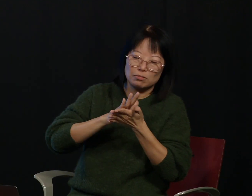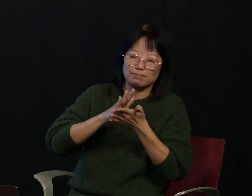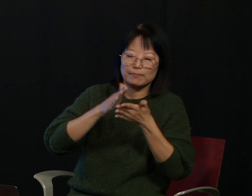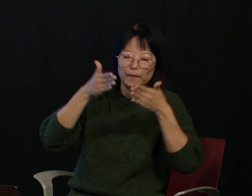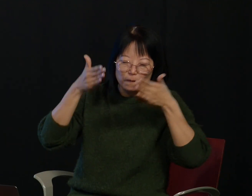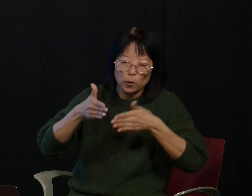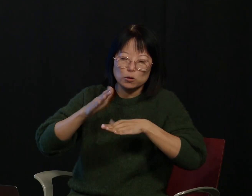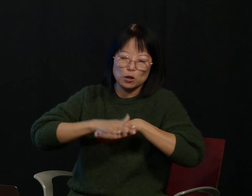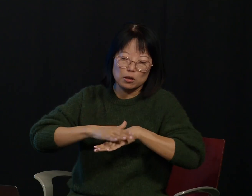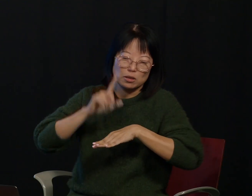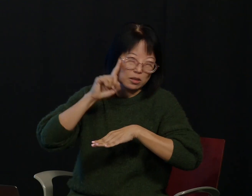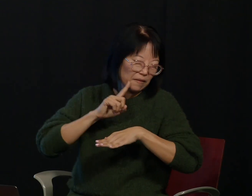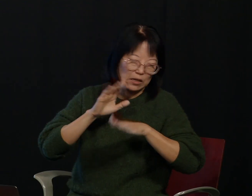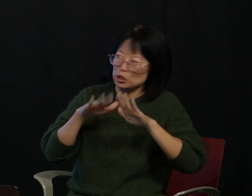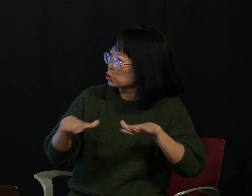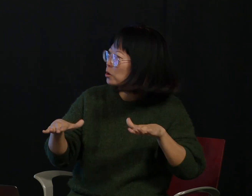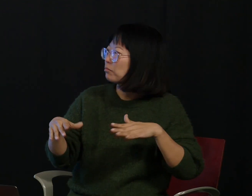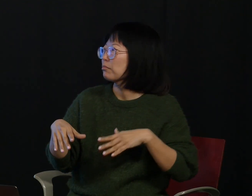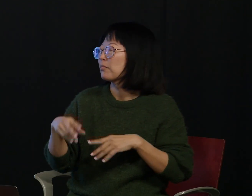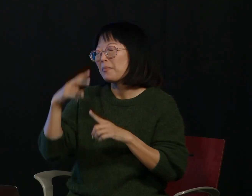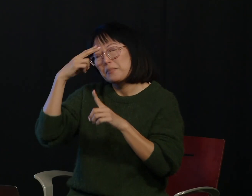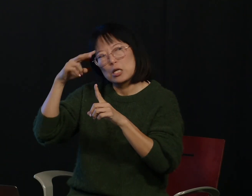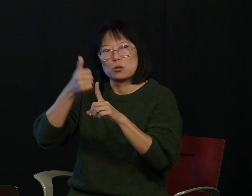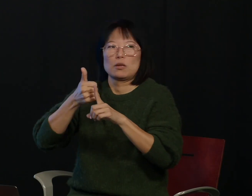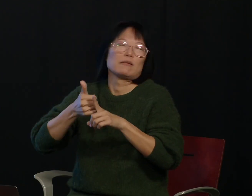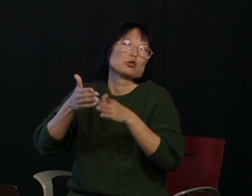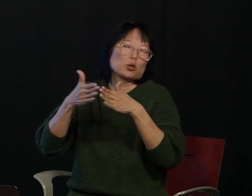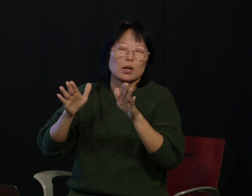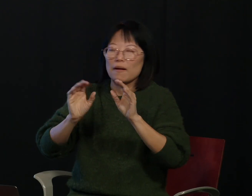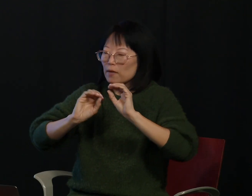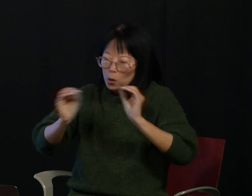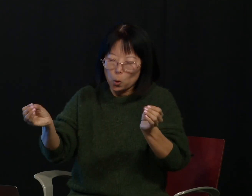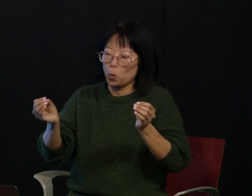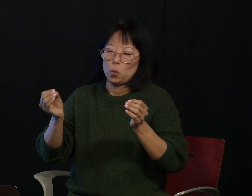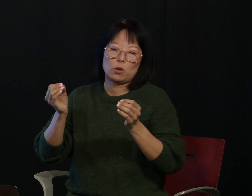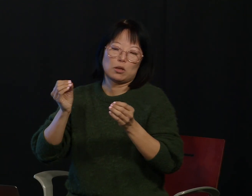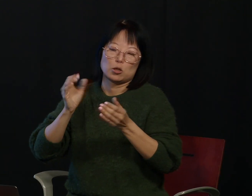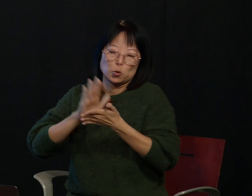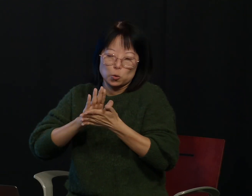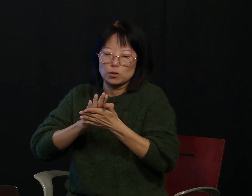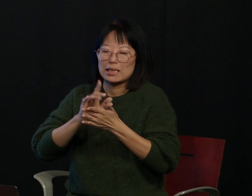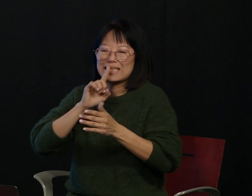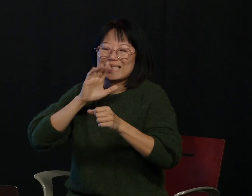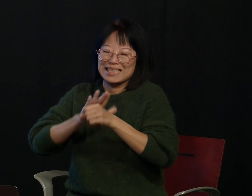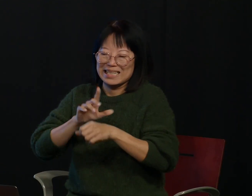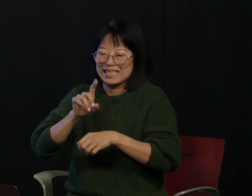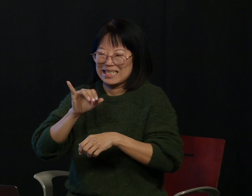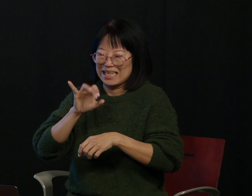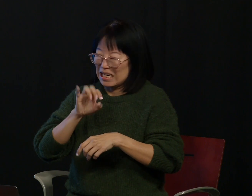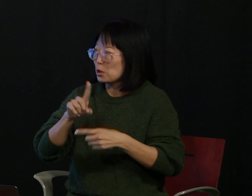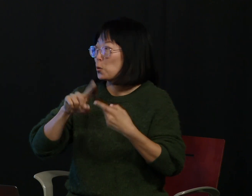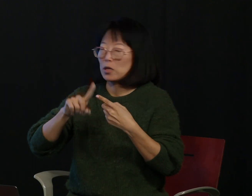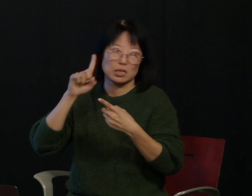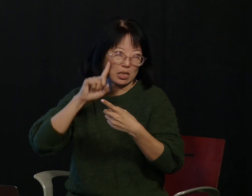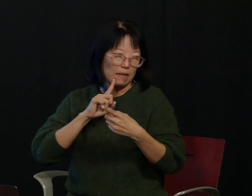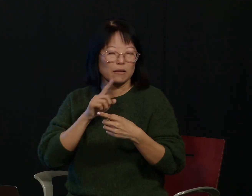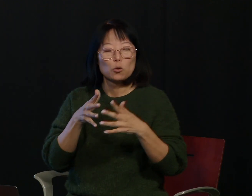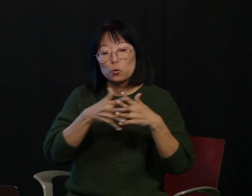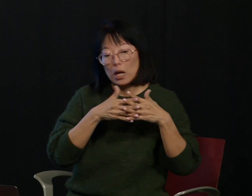schools that focus for deaf children only. Mexico in general has no school that is designated for deaf children. The